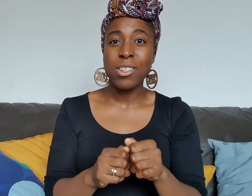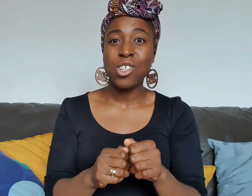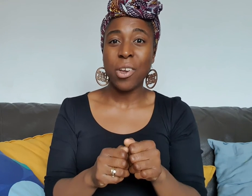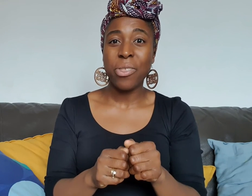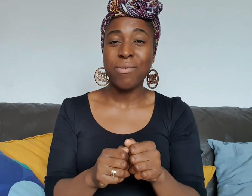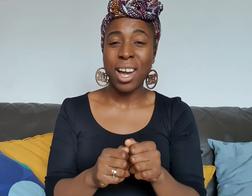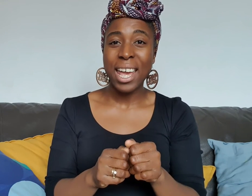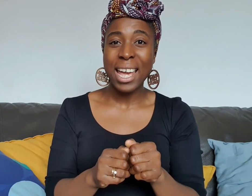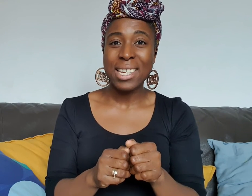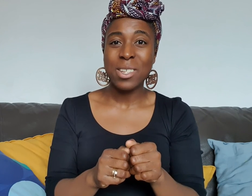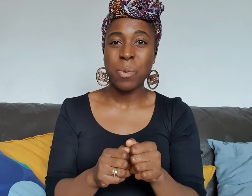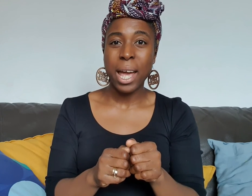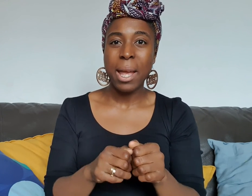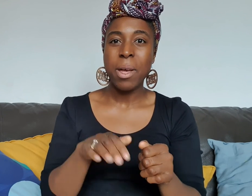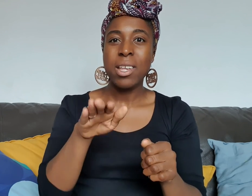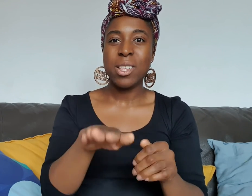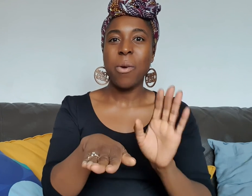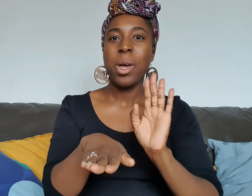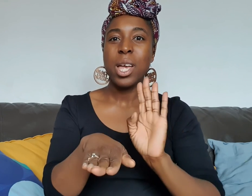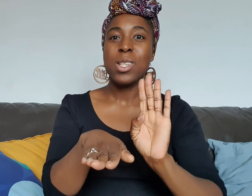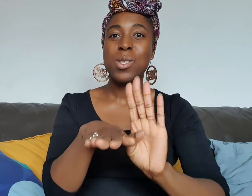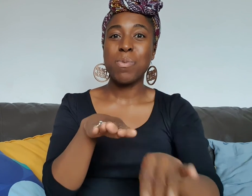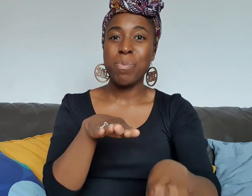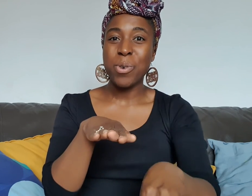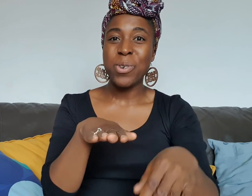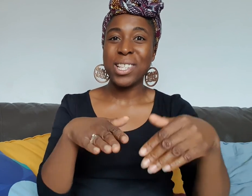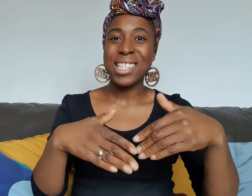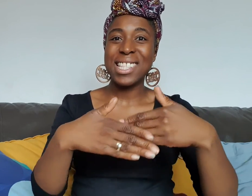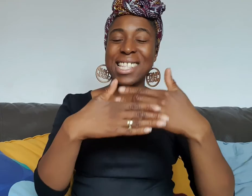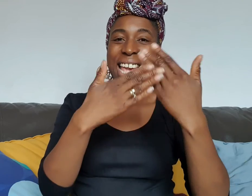to show you the right-handed way. So sports day.